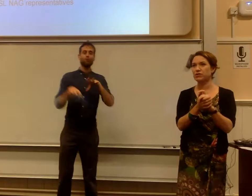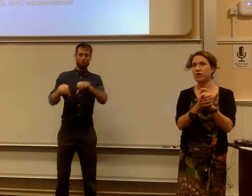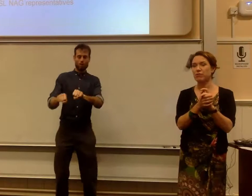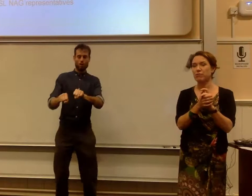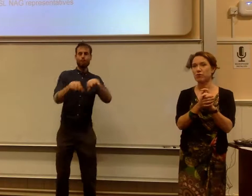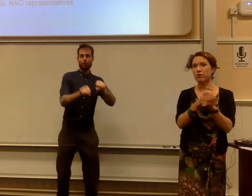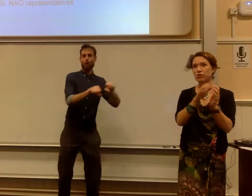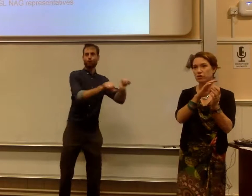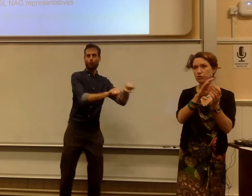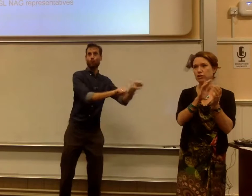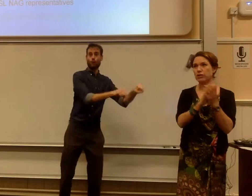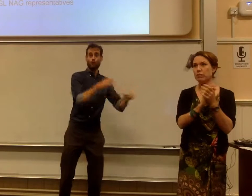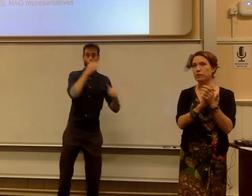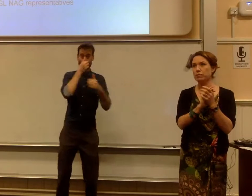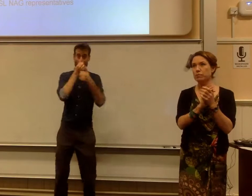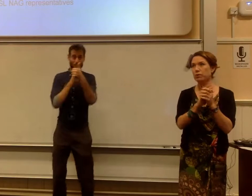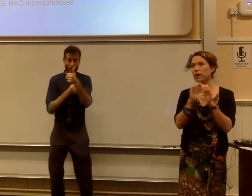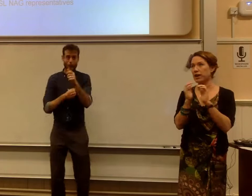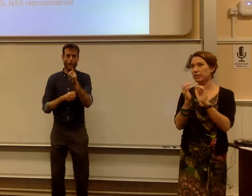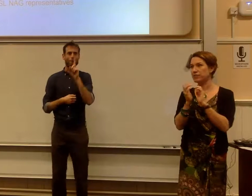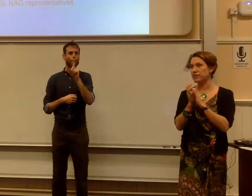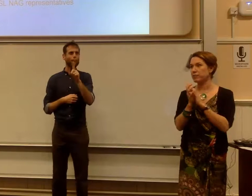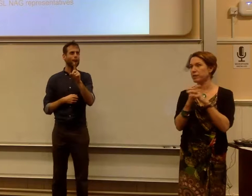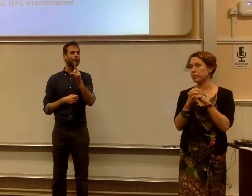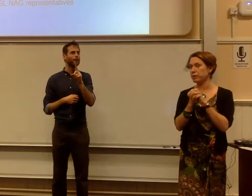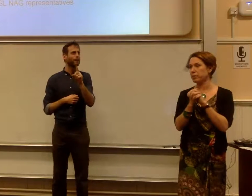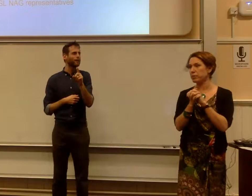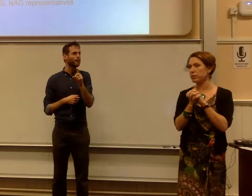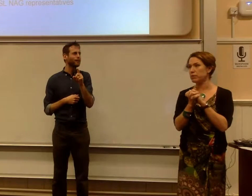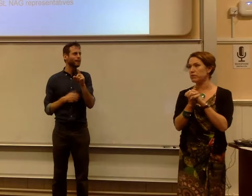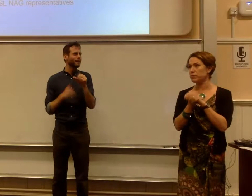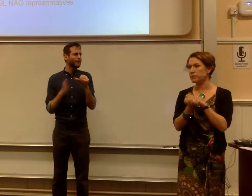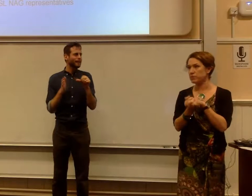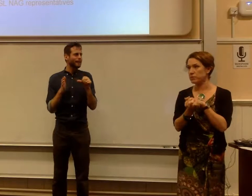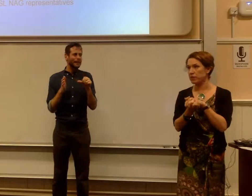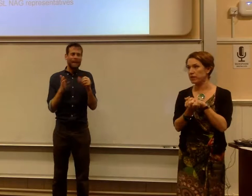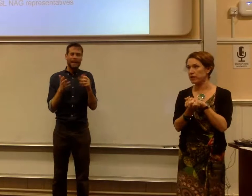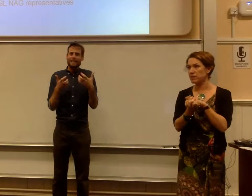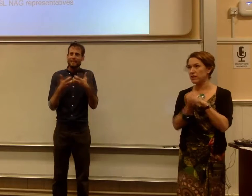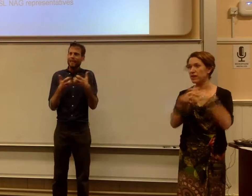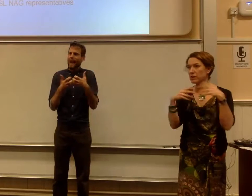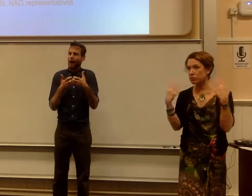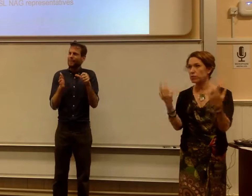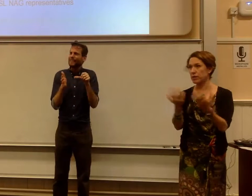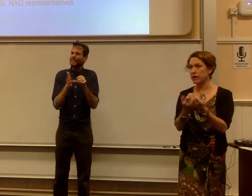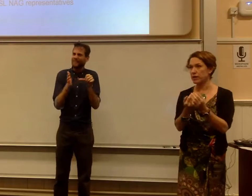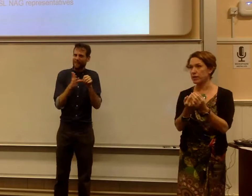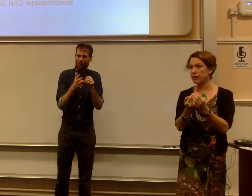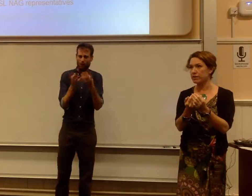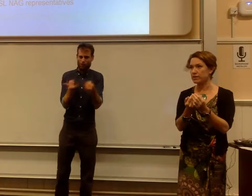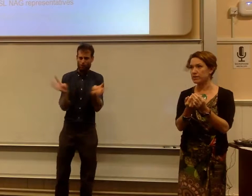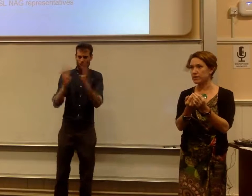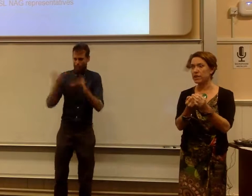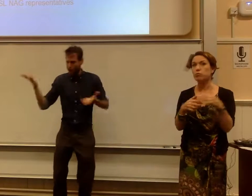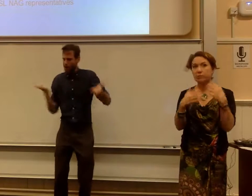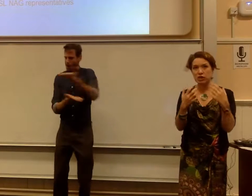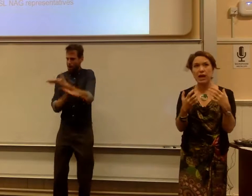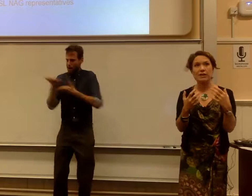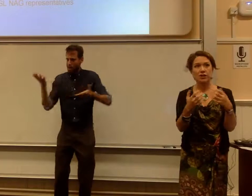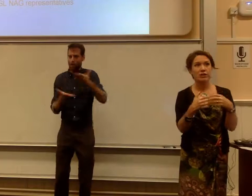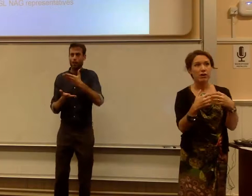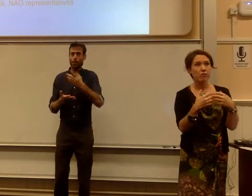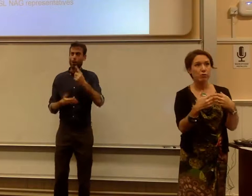difficult for children and young people and for deaf-blind people to participate in a group like that. It